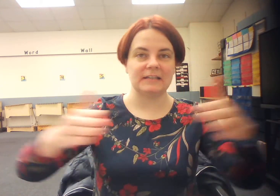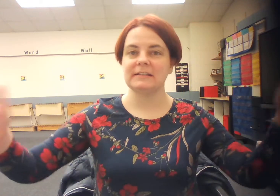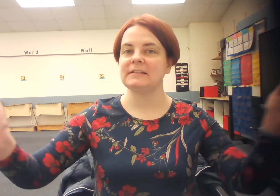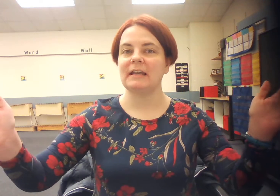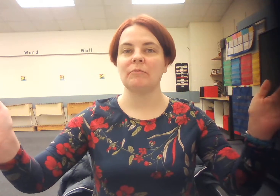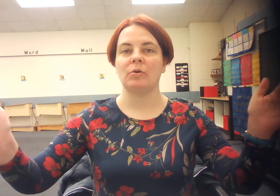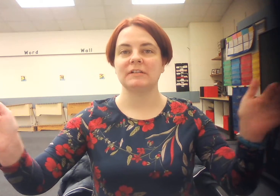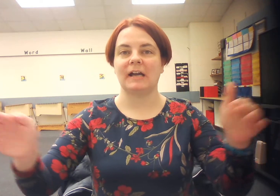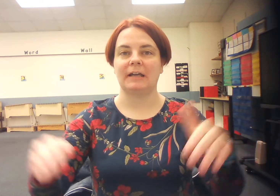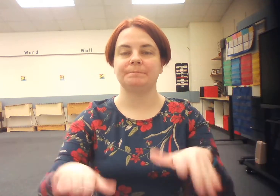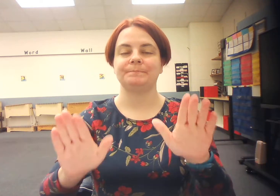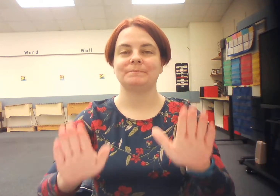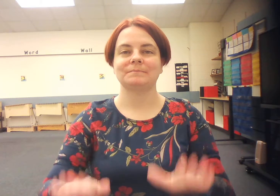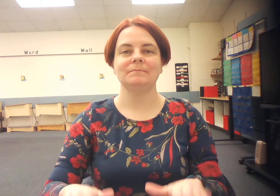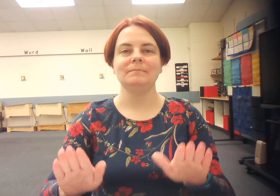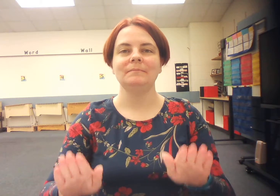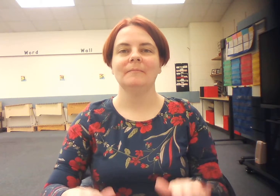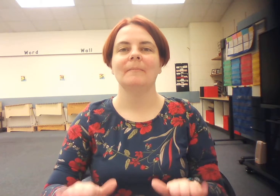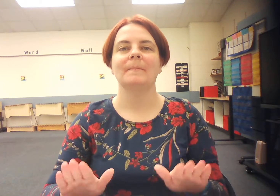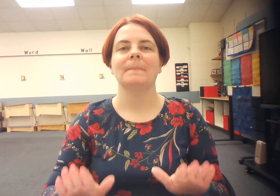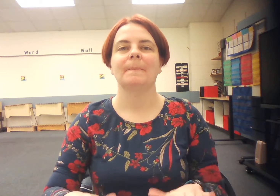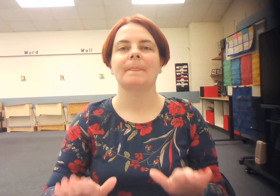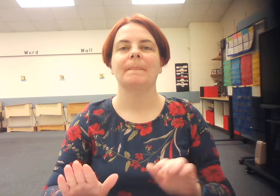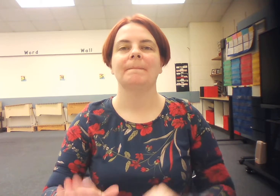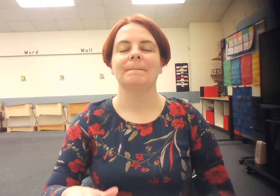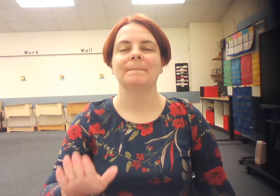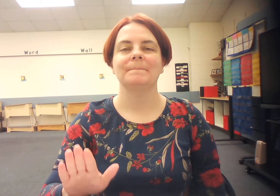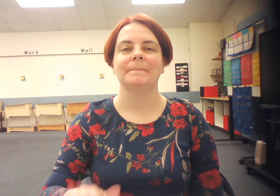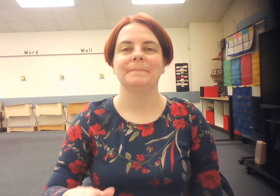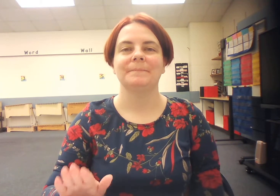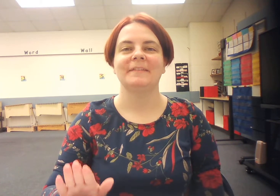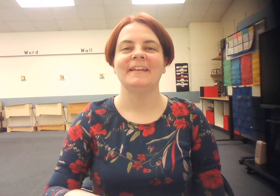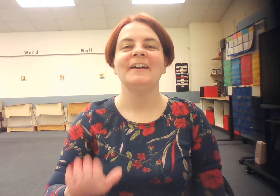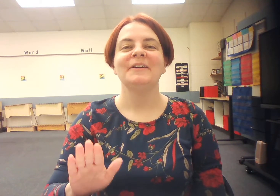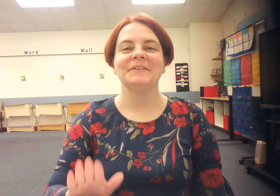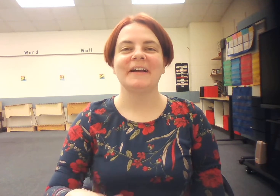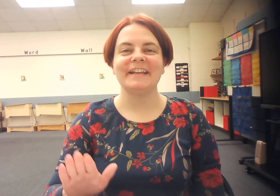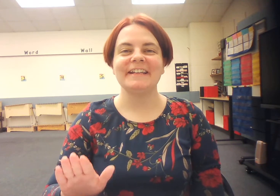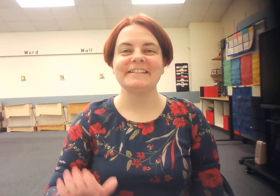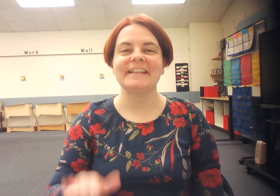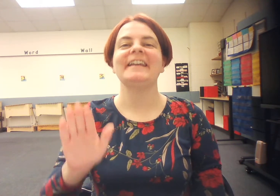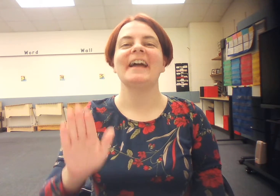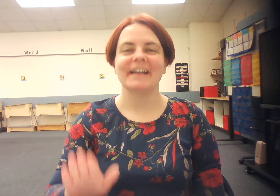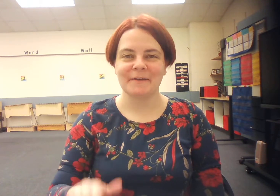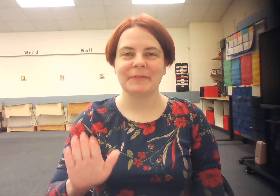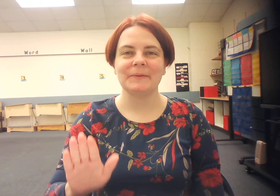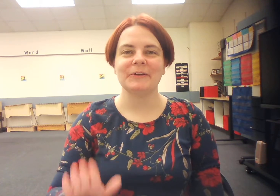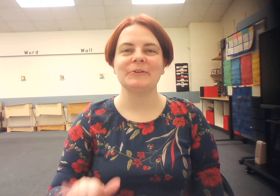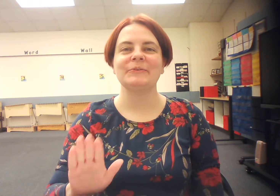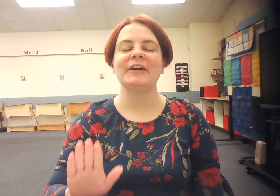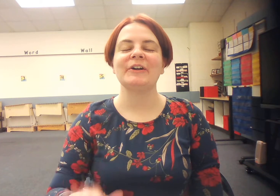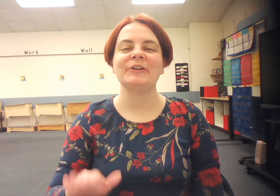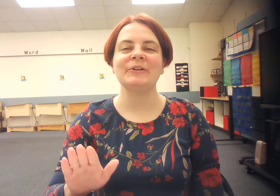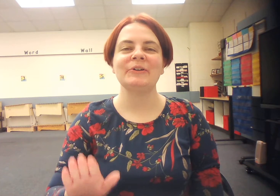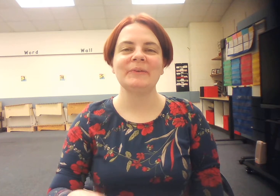the same the whole time ready sing come through no hurry